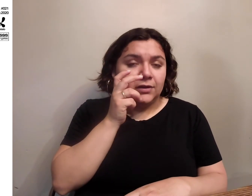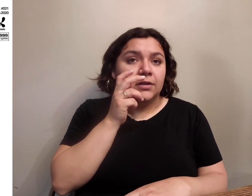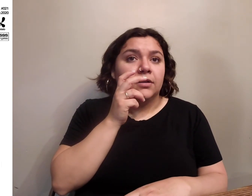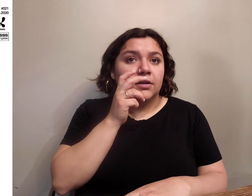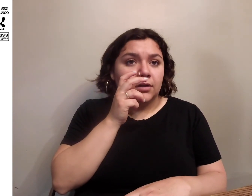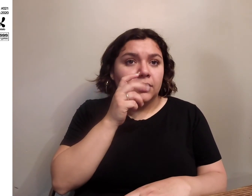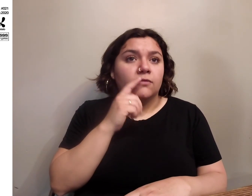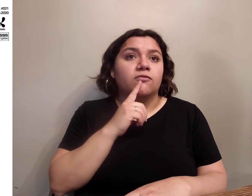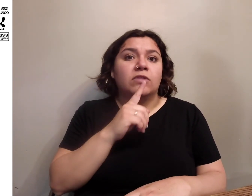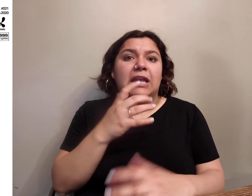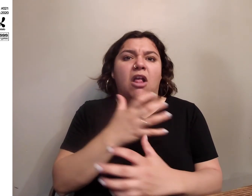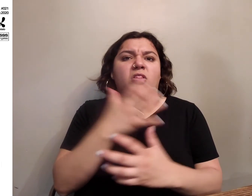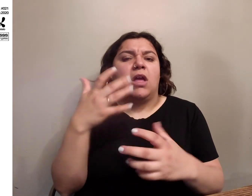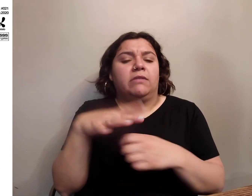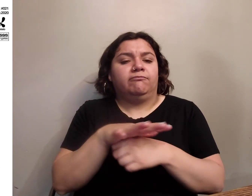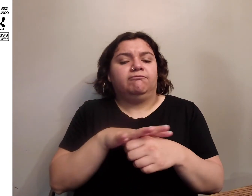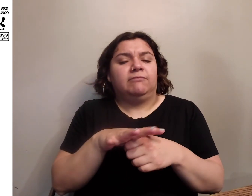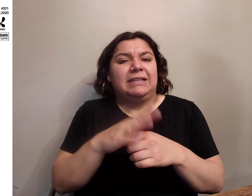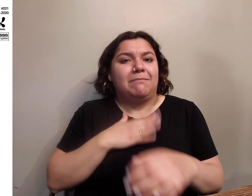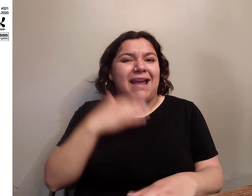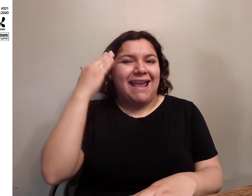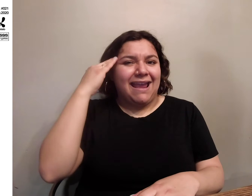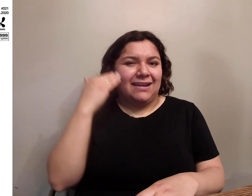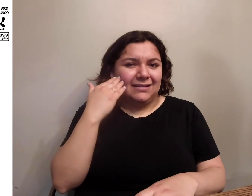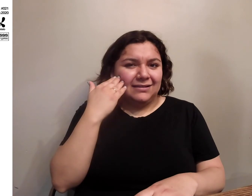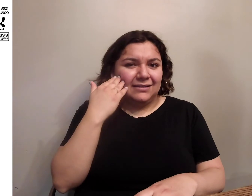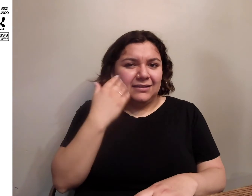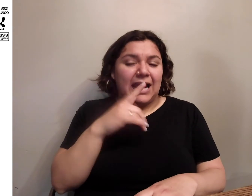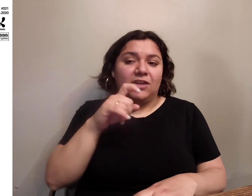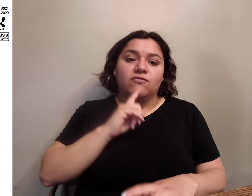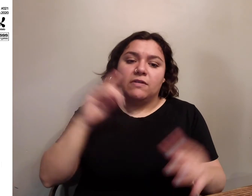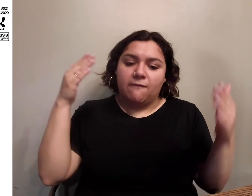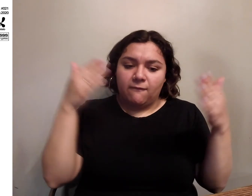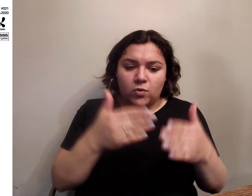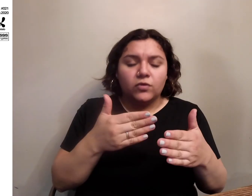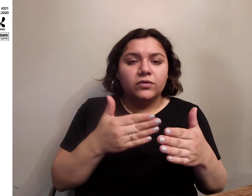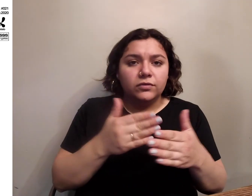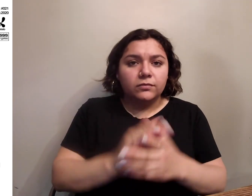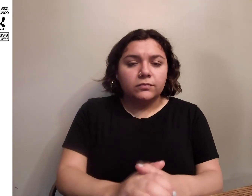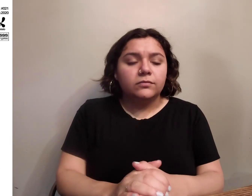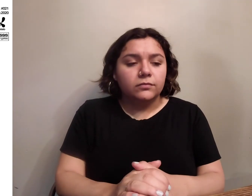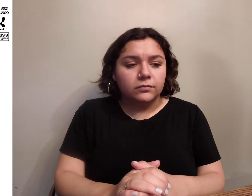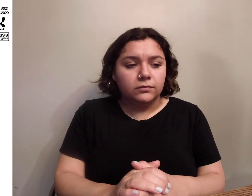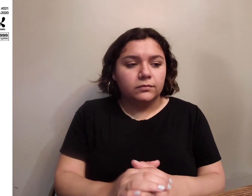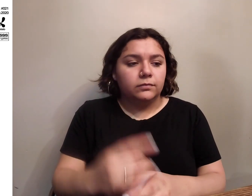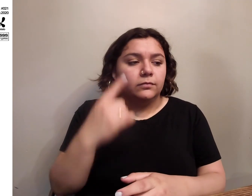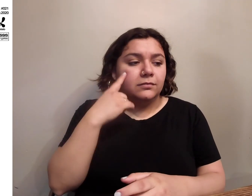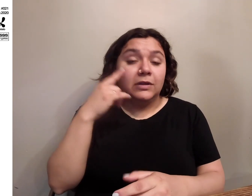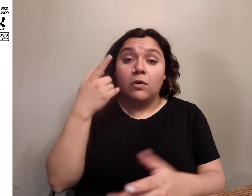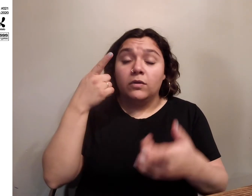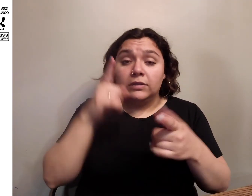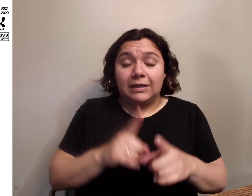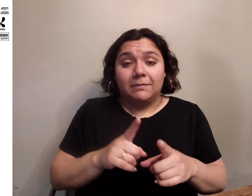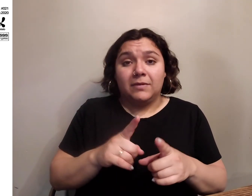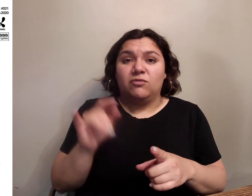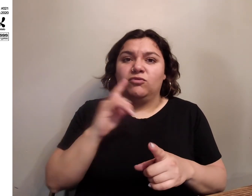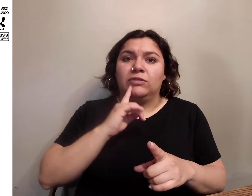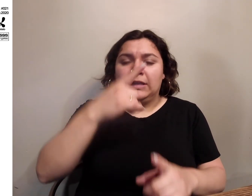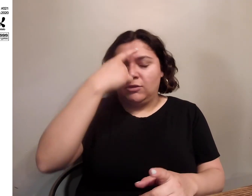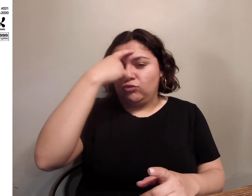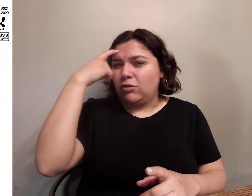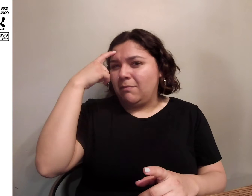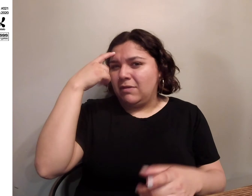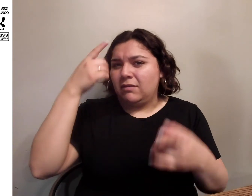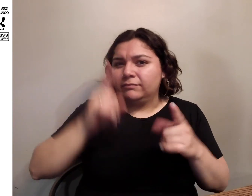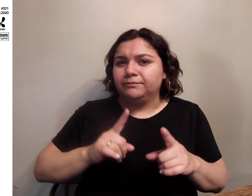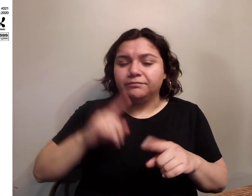up a lot of space in my head. I have to really focus. So part of it, I think, what was happening with the trauma is